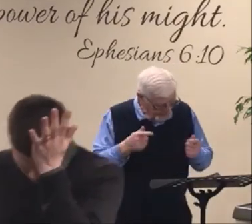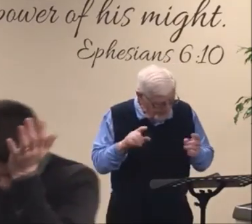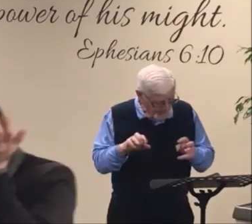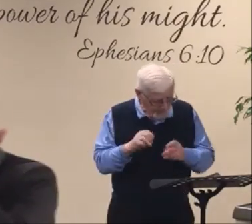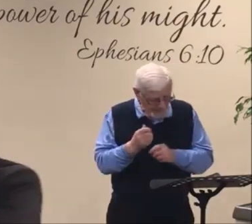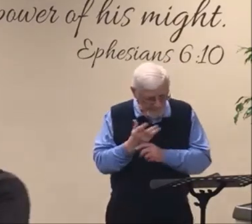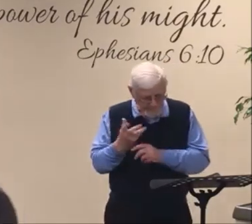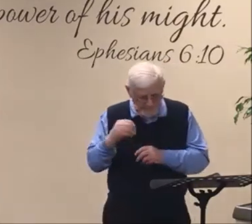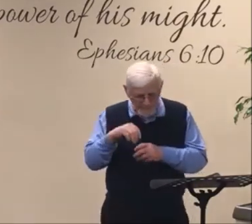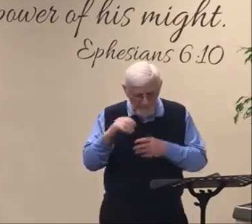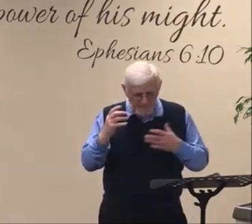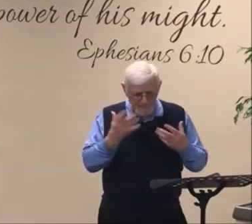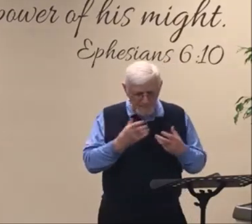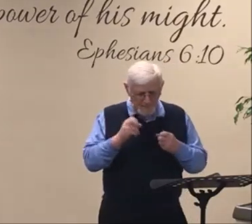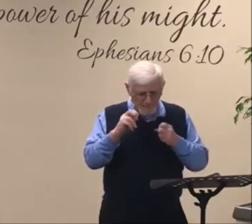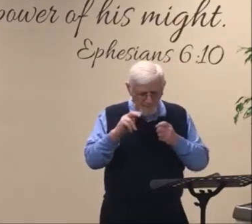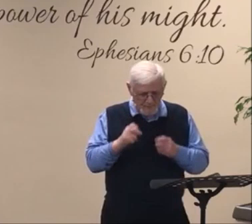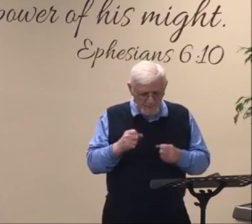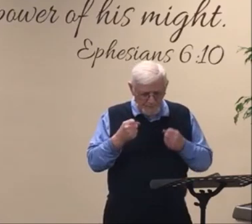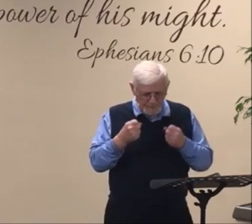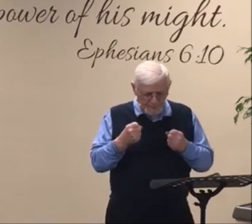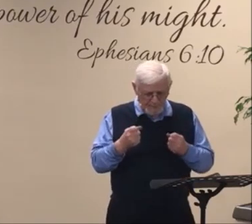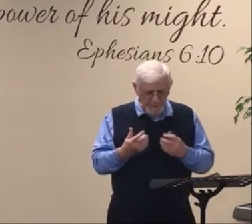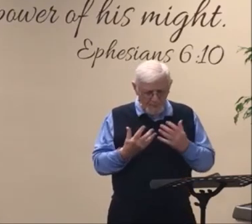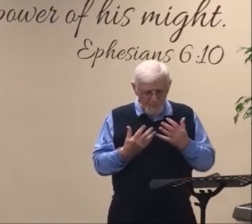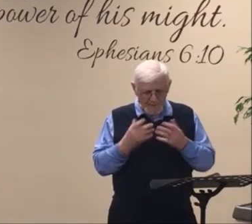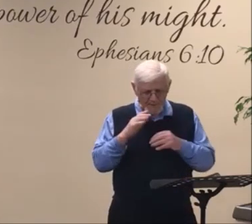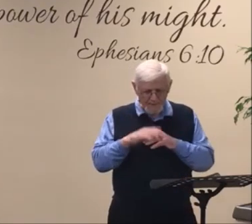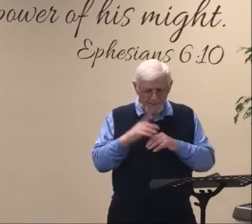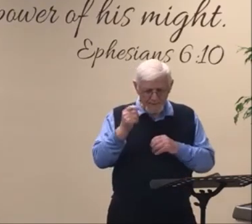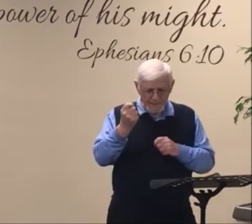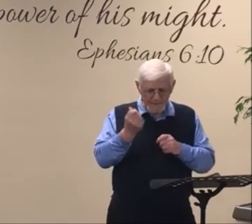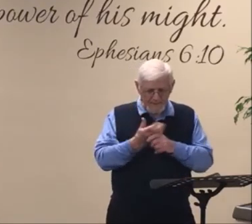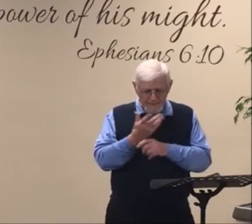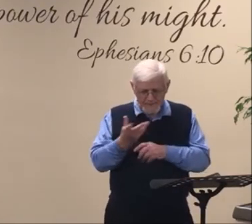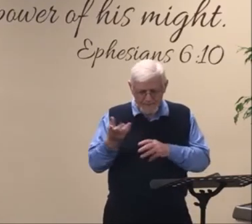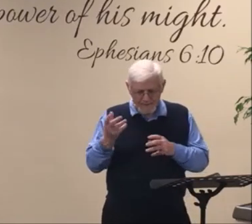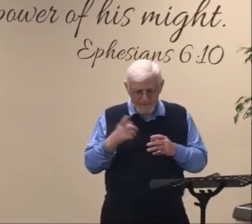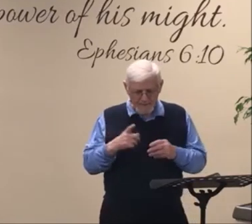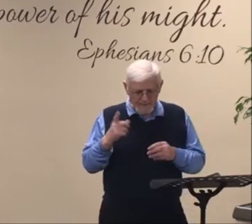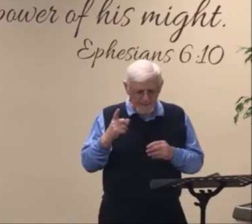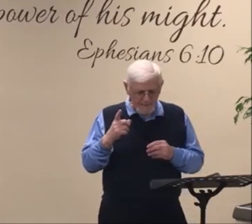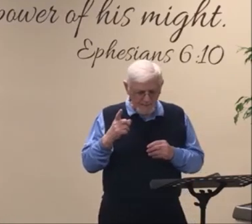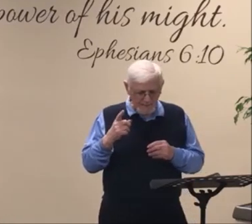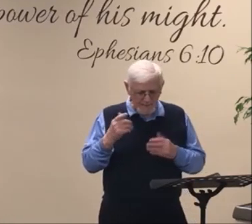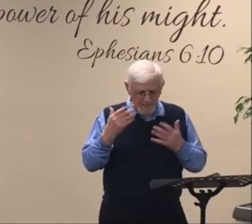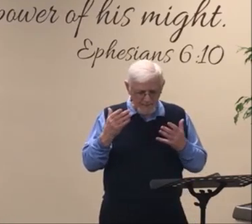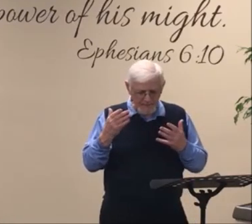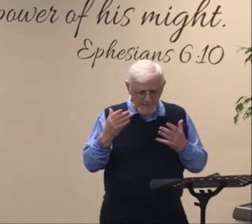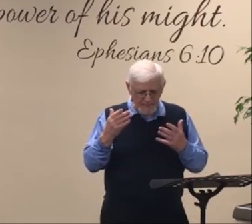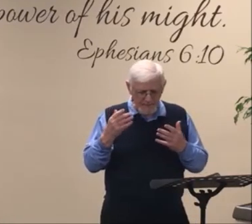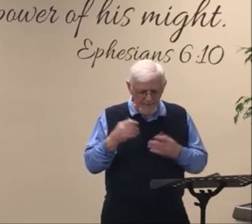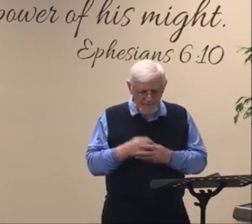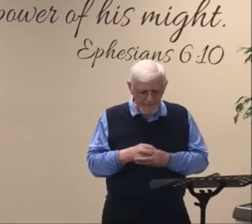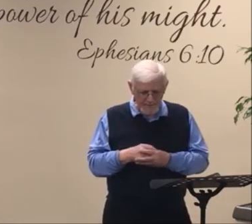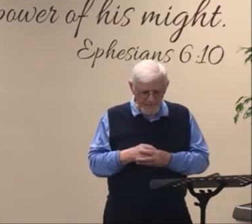own strength. We just wait on you and everything we do there. Thank you for